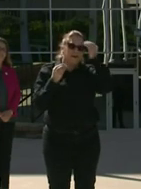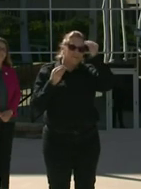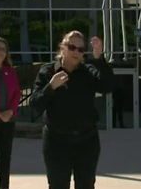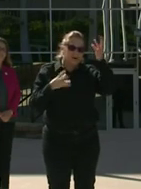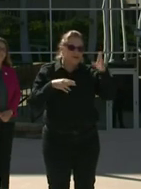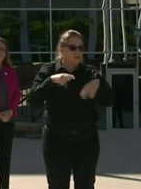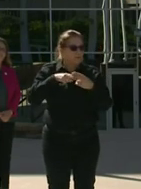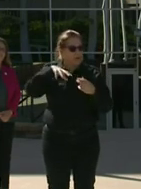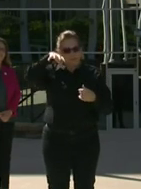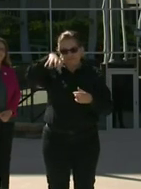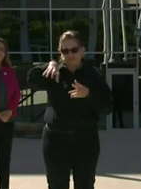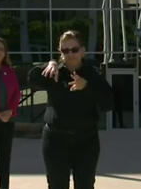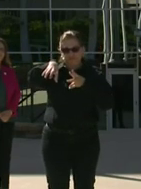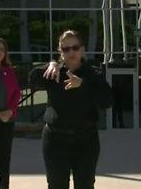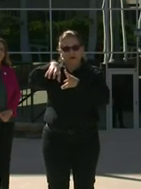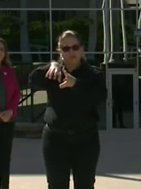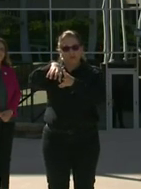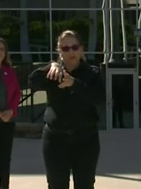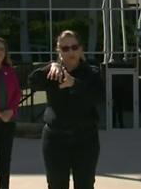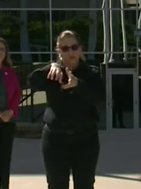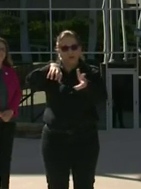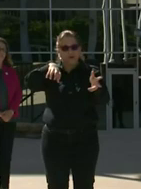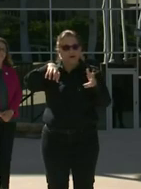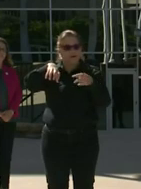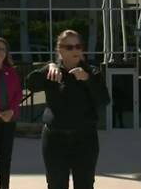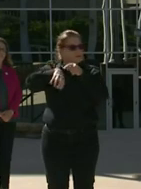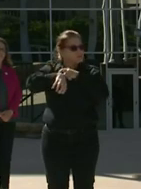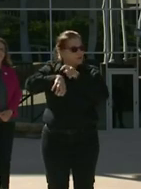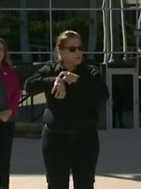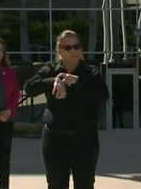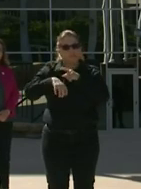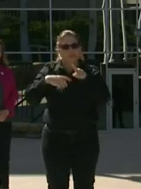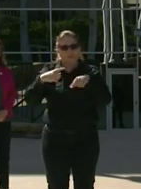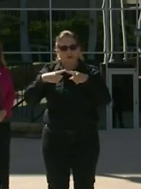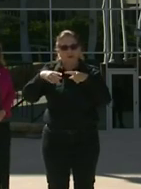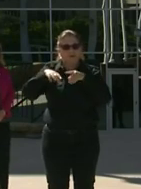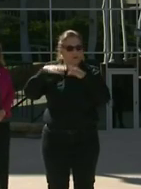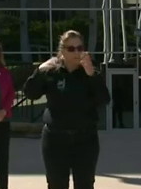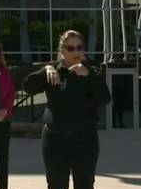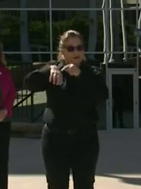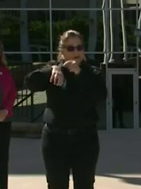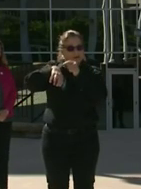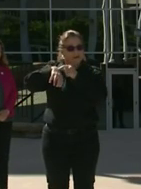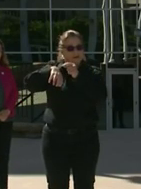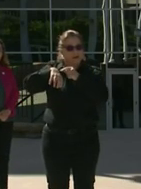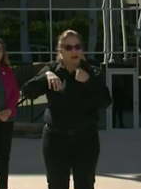how many personnel will be there? We expect Darren to be able to give you all that information later in the week,